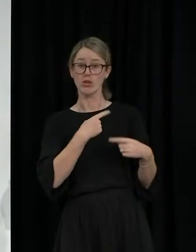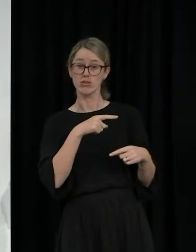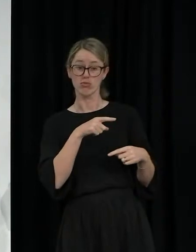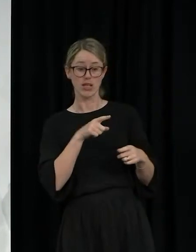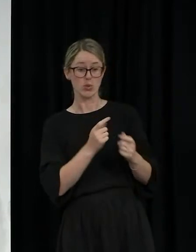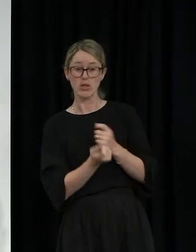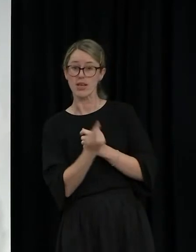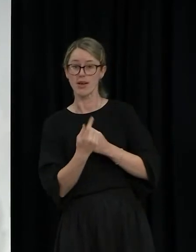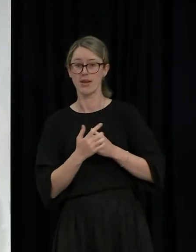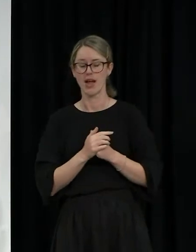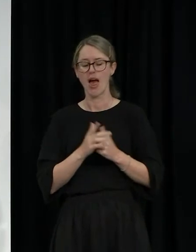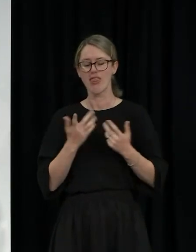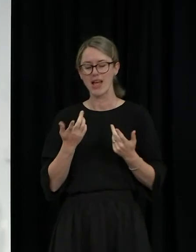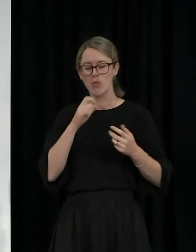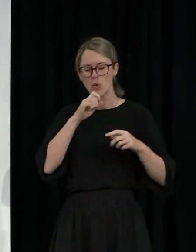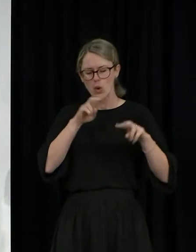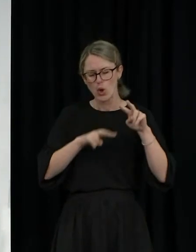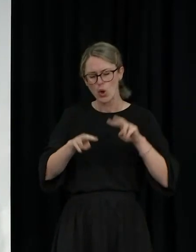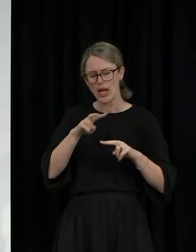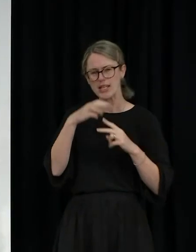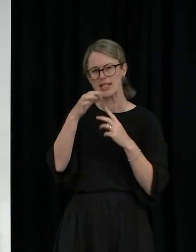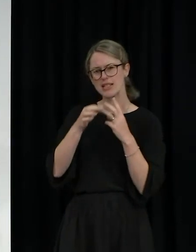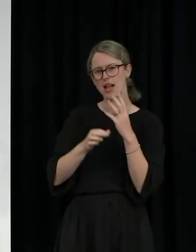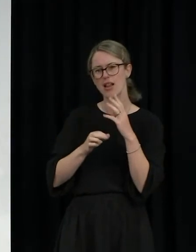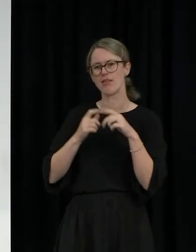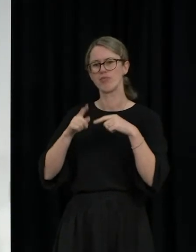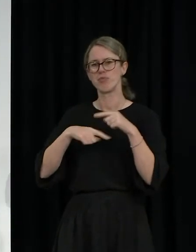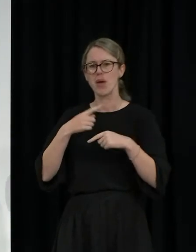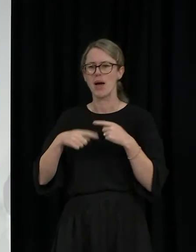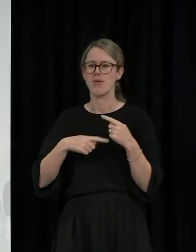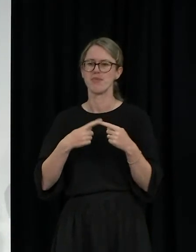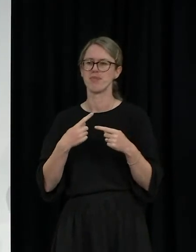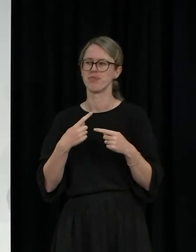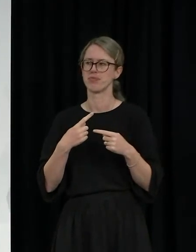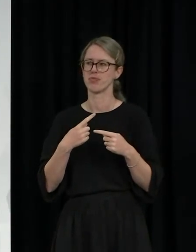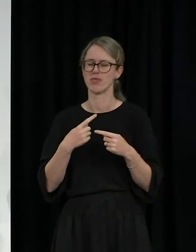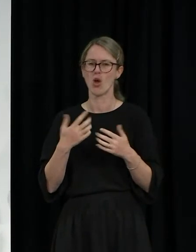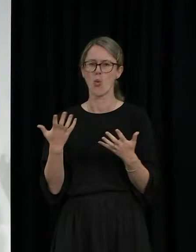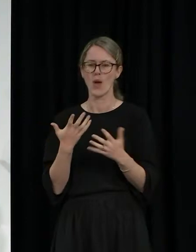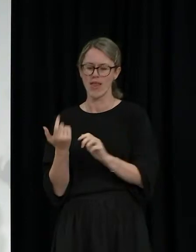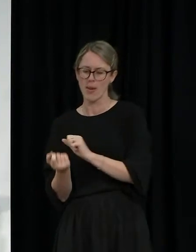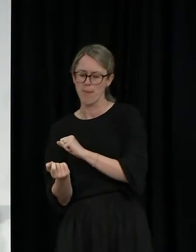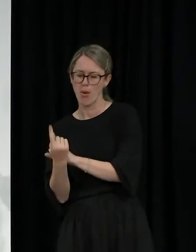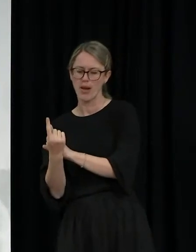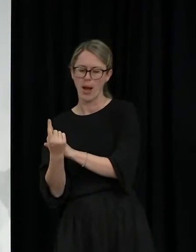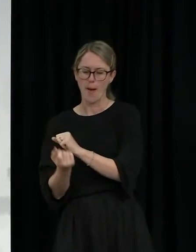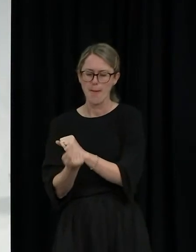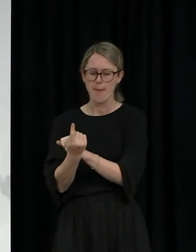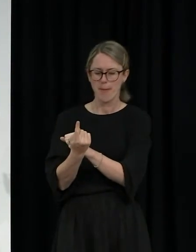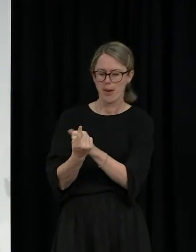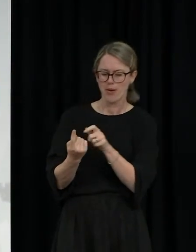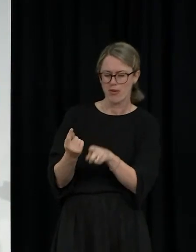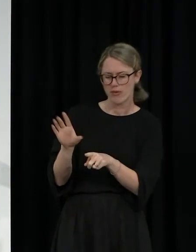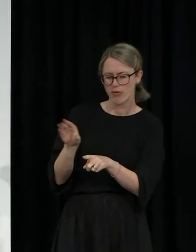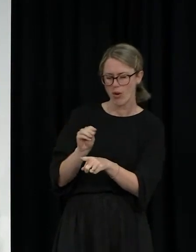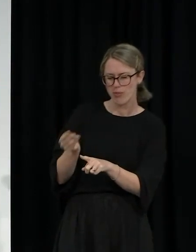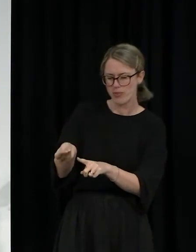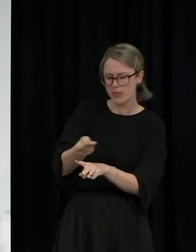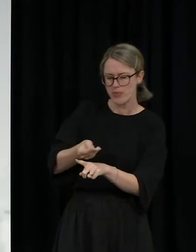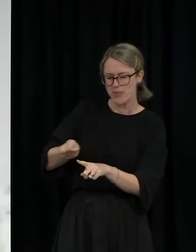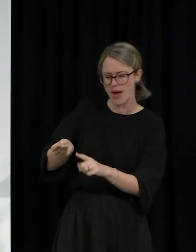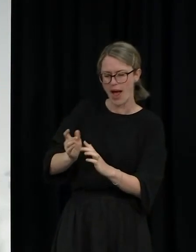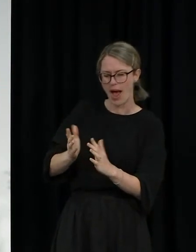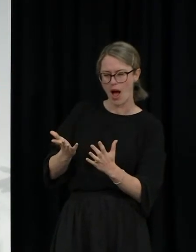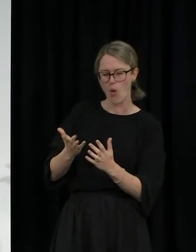look at a much more granular level of detail around the kinds of cases where they might be emerging from, the